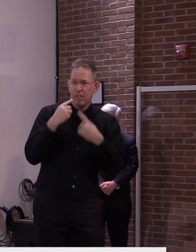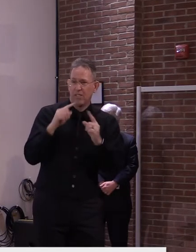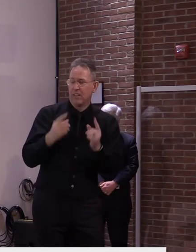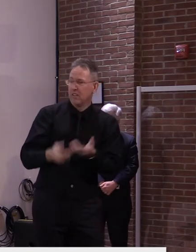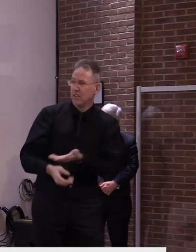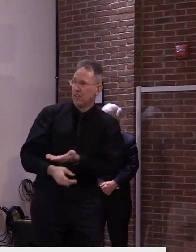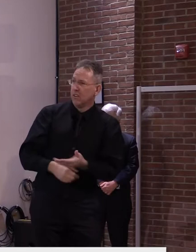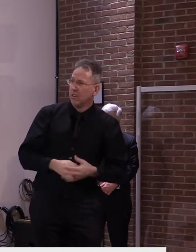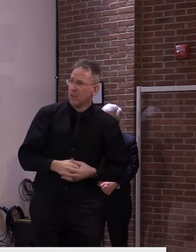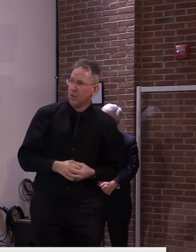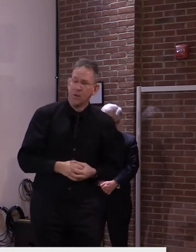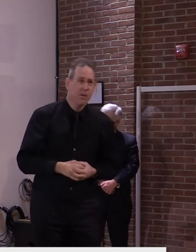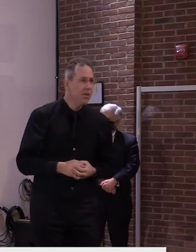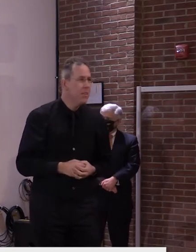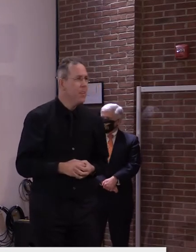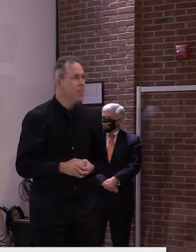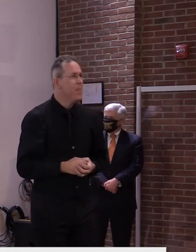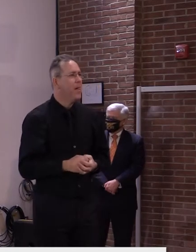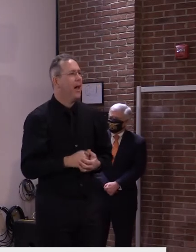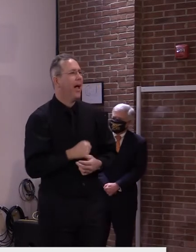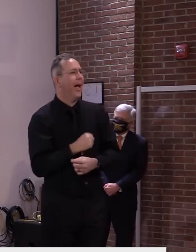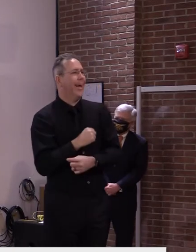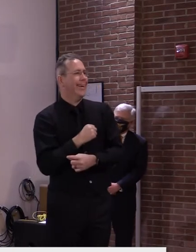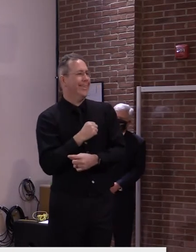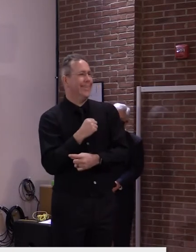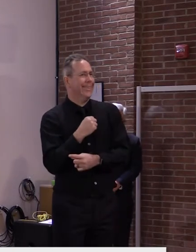answer. Well, you could take a shot if you want.